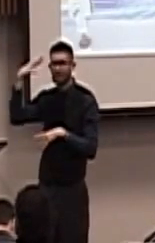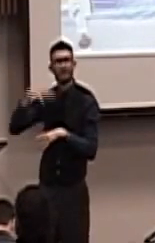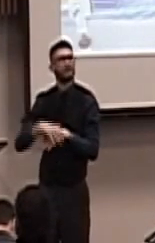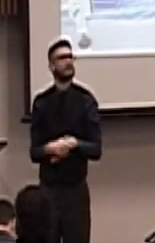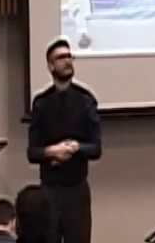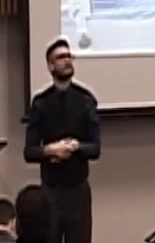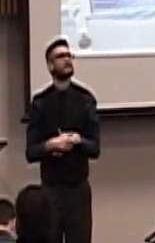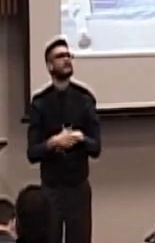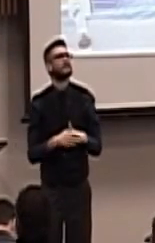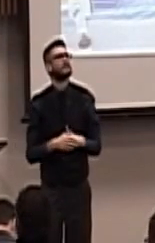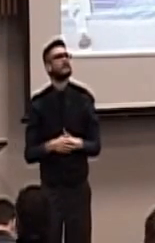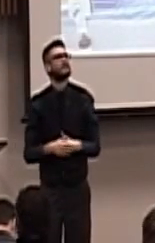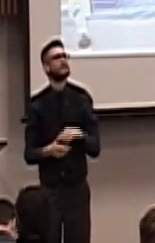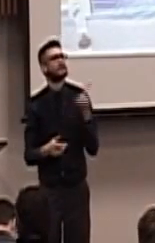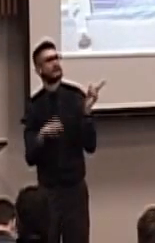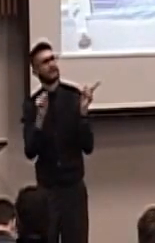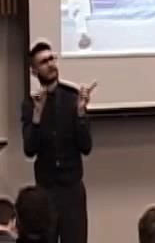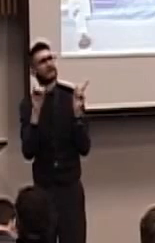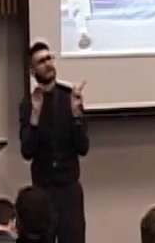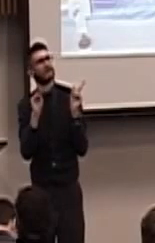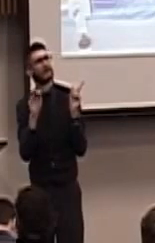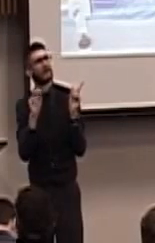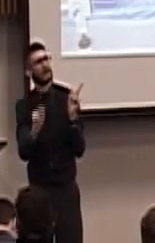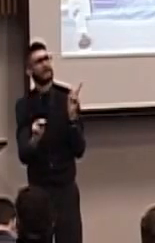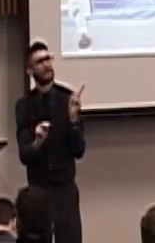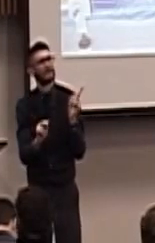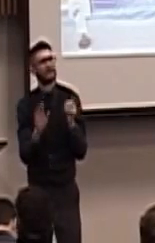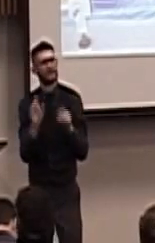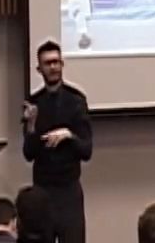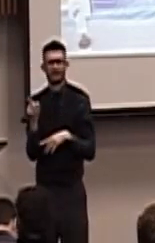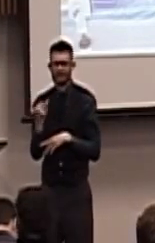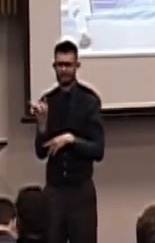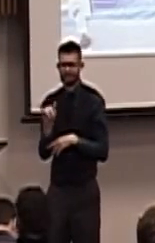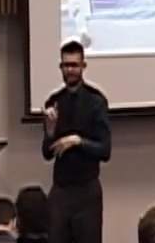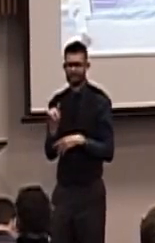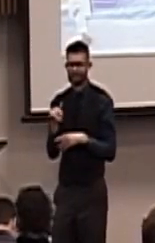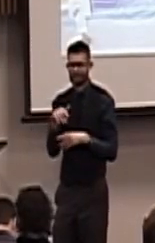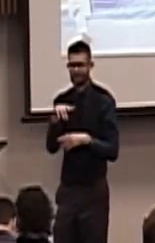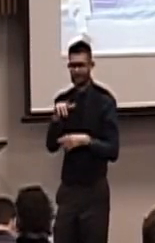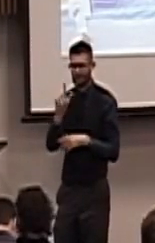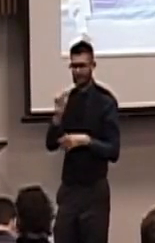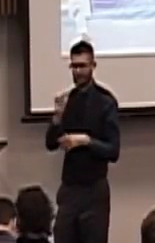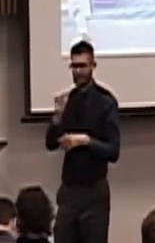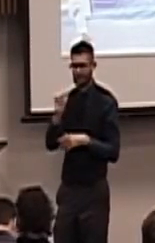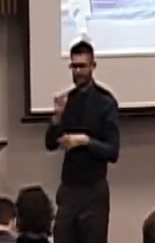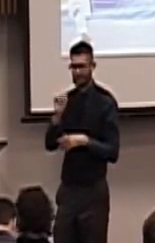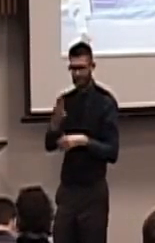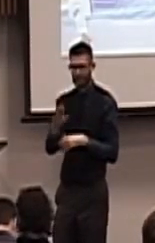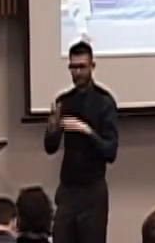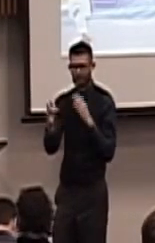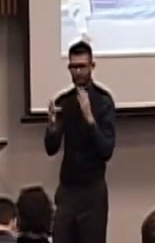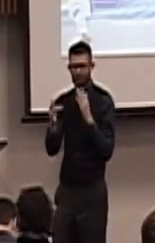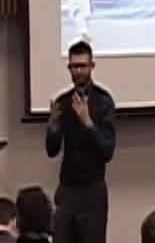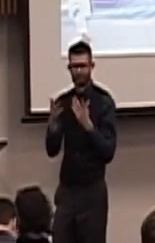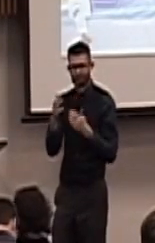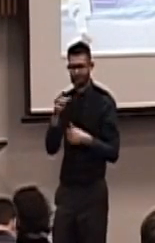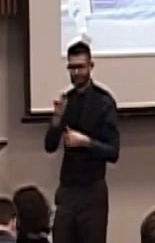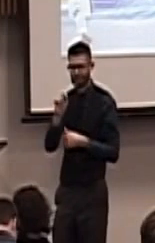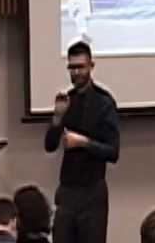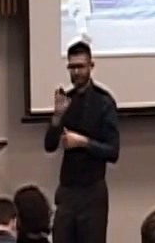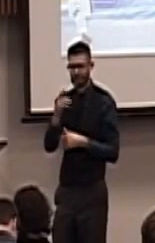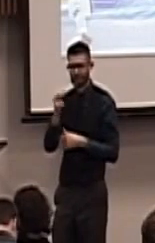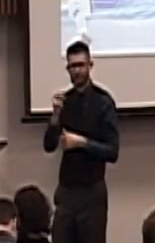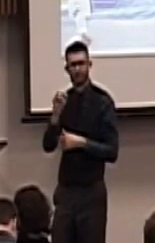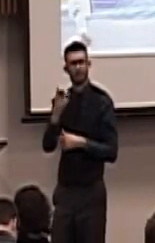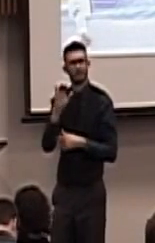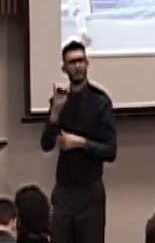So this is Simon, the lab technician, and he's a good brother as well.